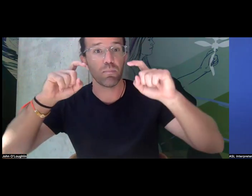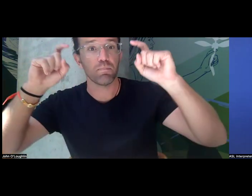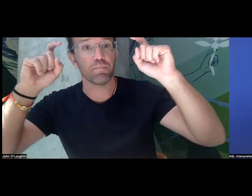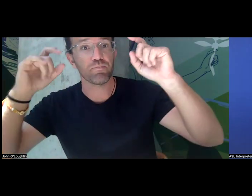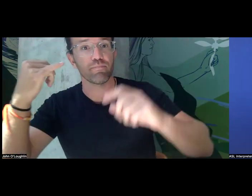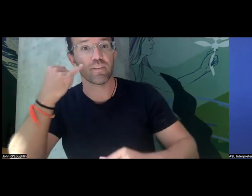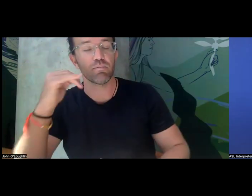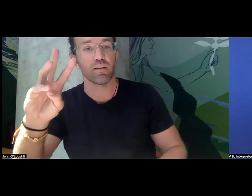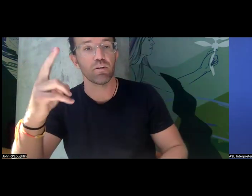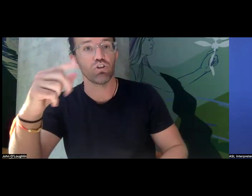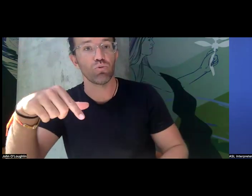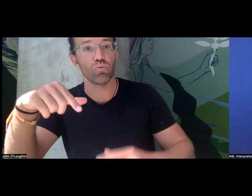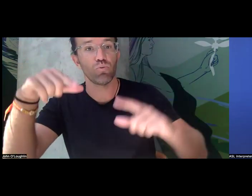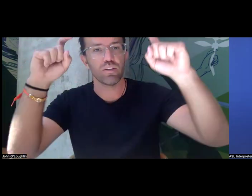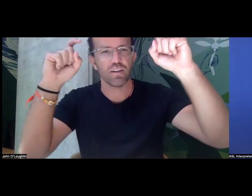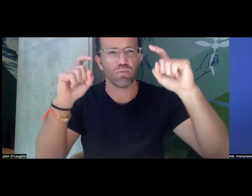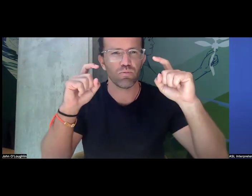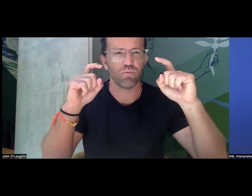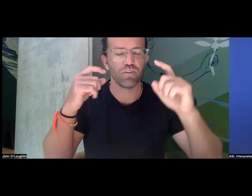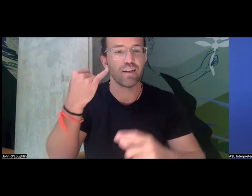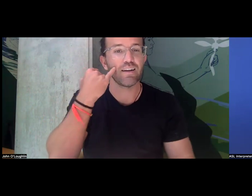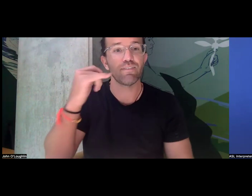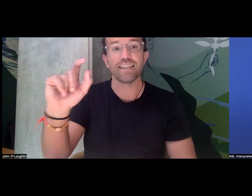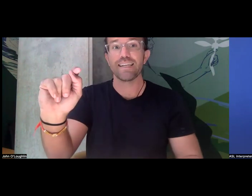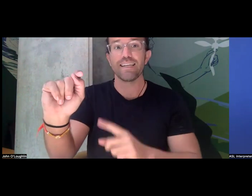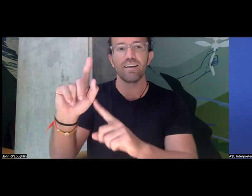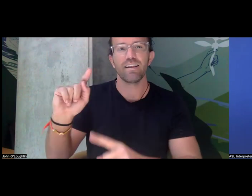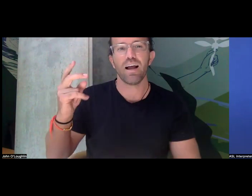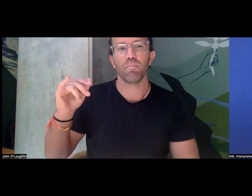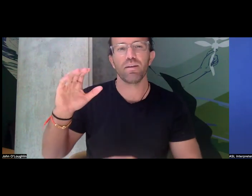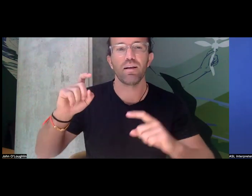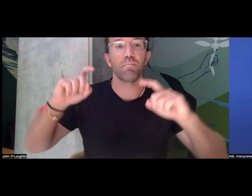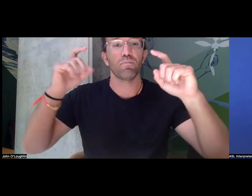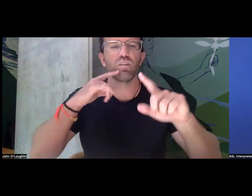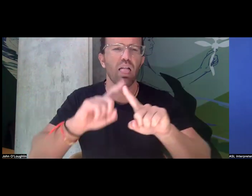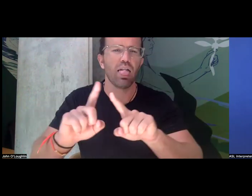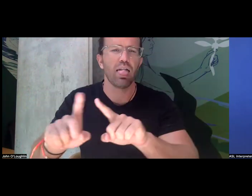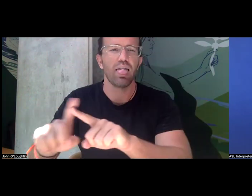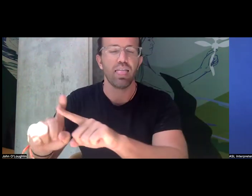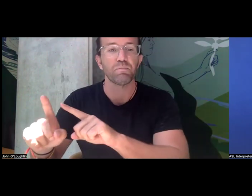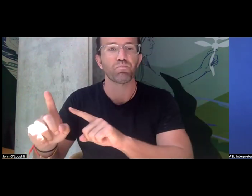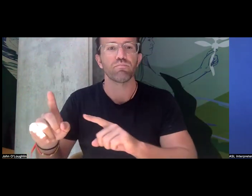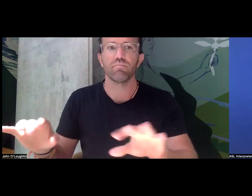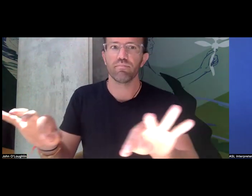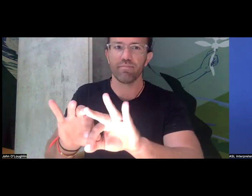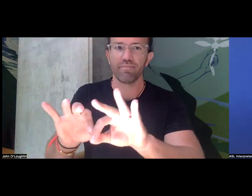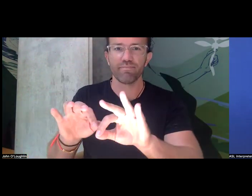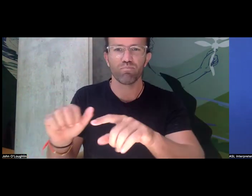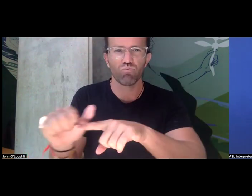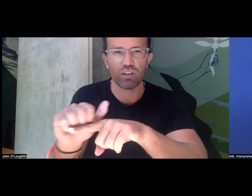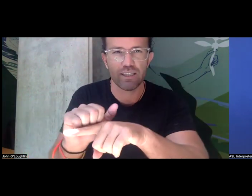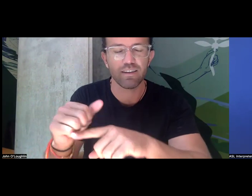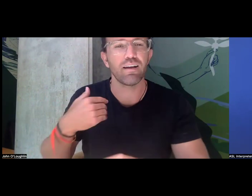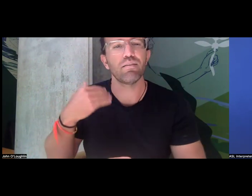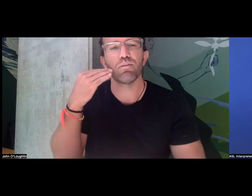motion of your eyebrows. If it's a yes or no cue, you put your eyebrows up. If it's a WH question, then